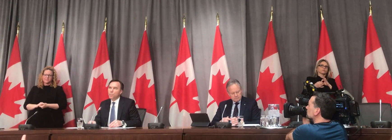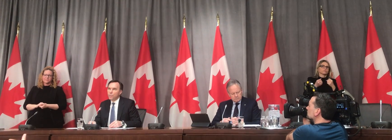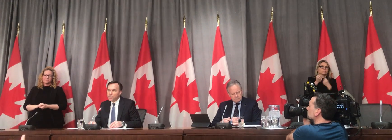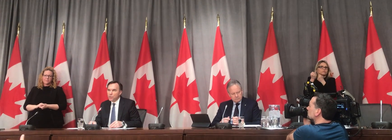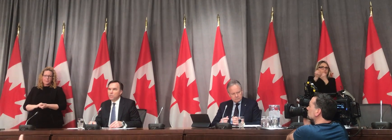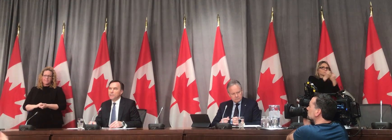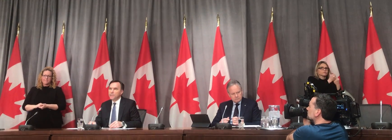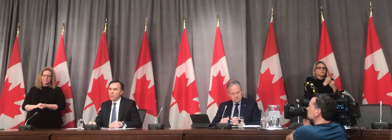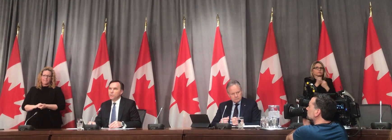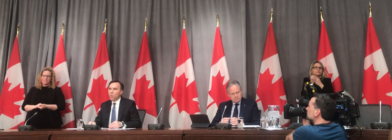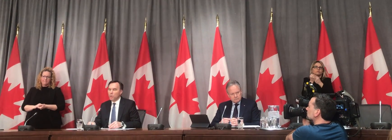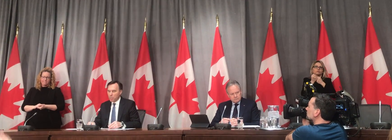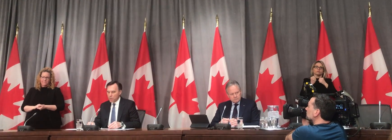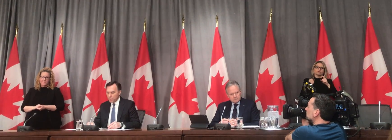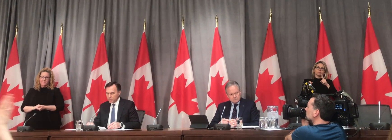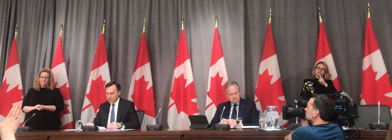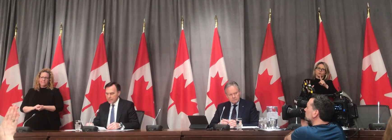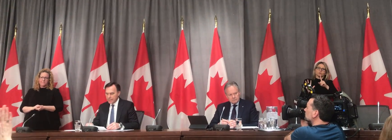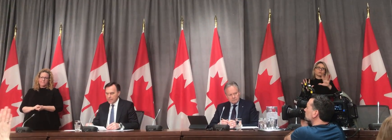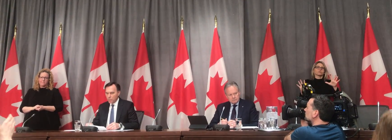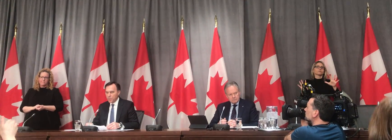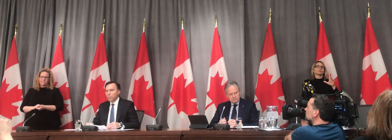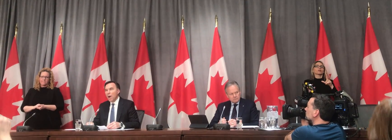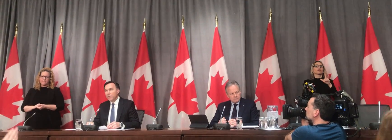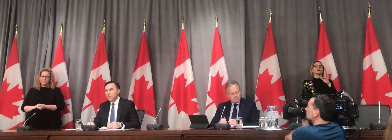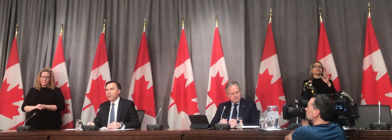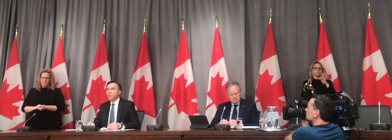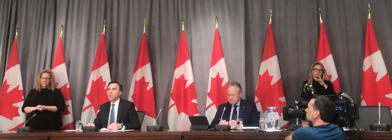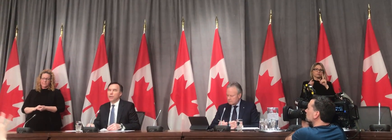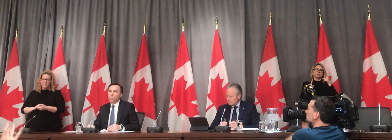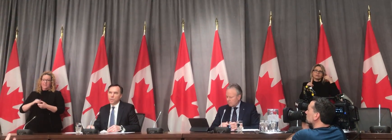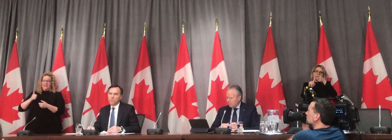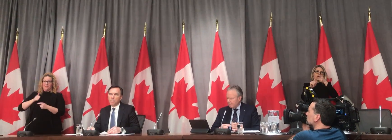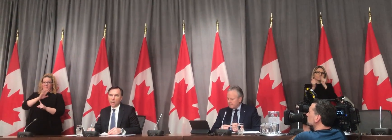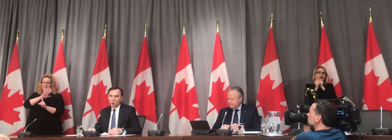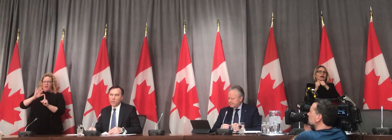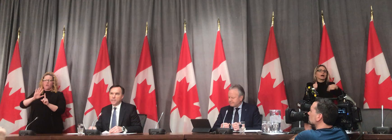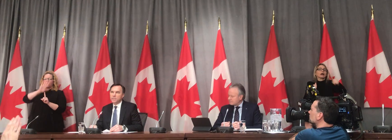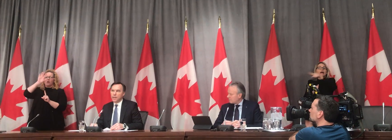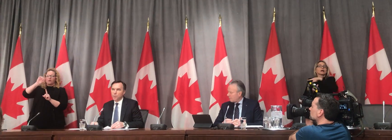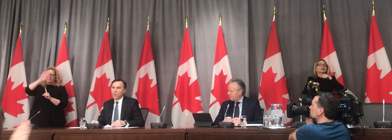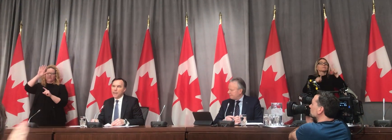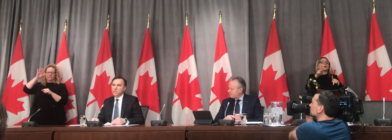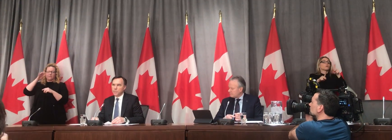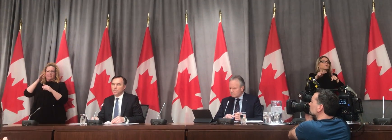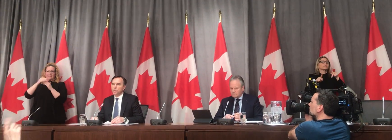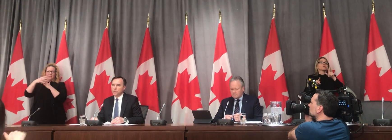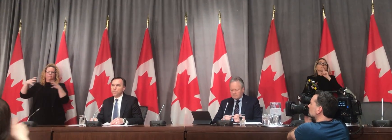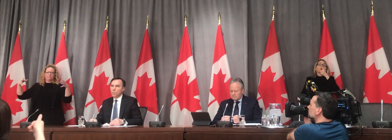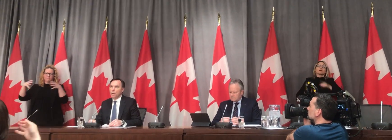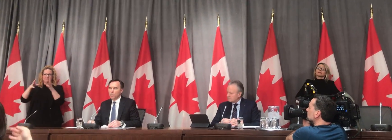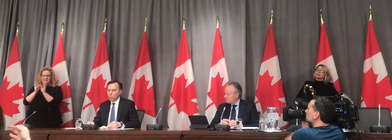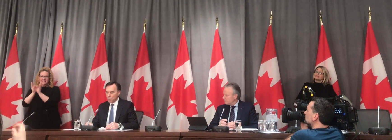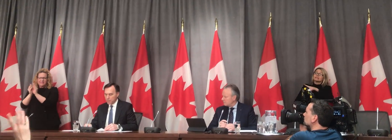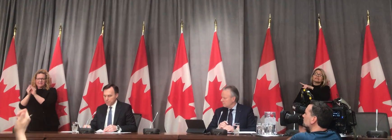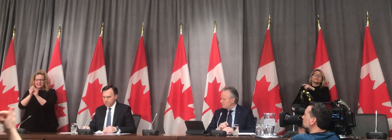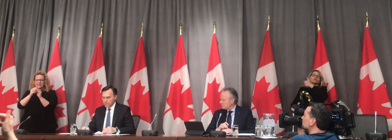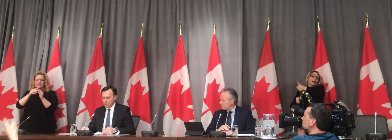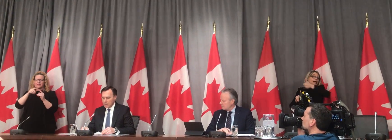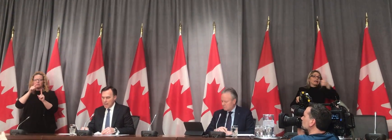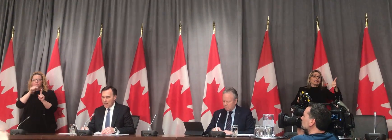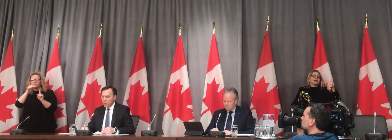with provincial and territorial partners, with the private sector, and with my colleagues, other finance ministers from around the